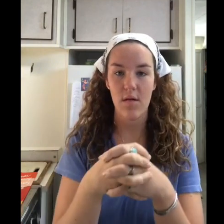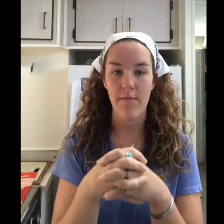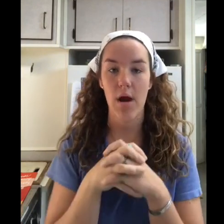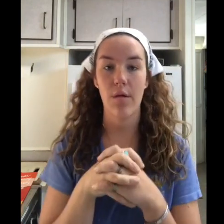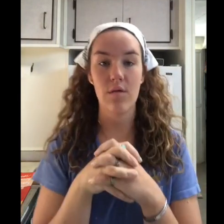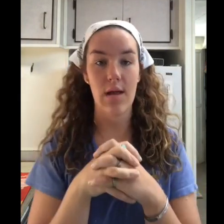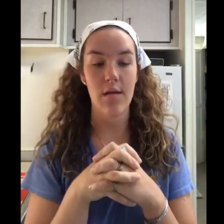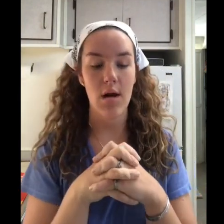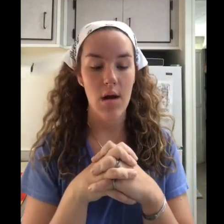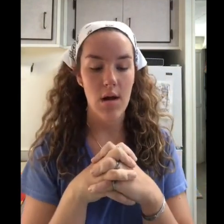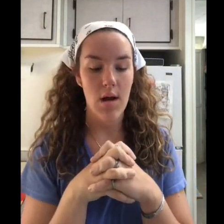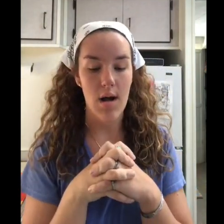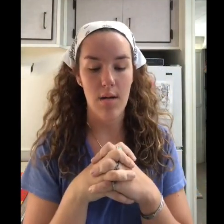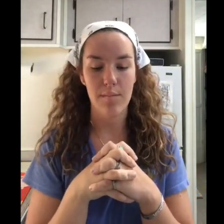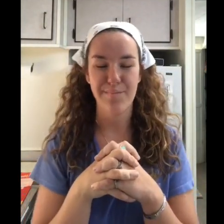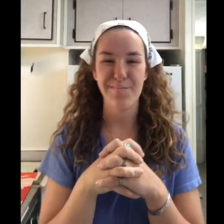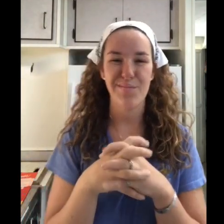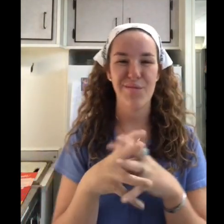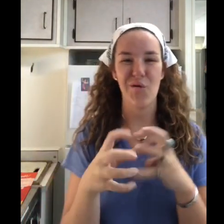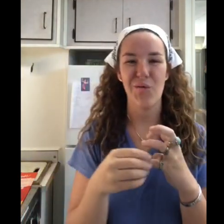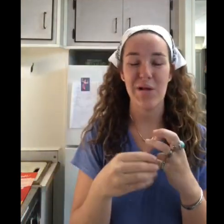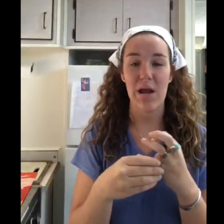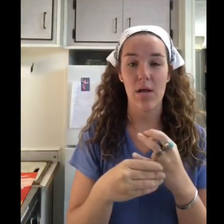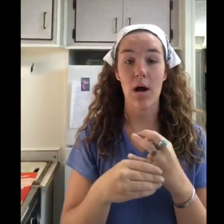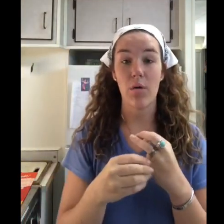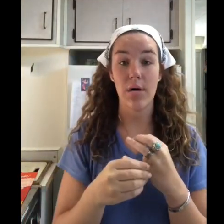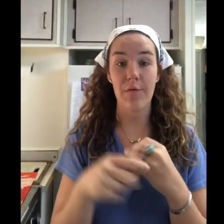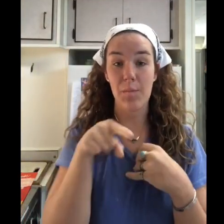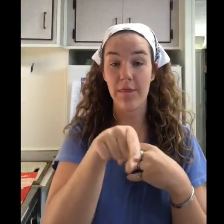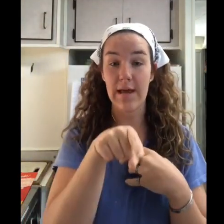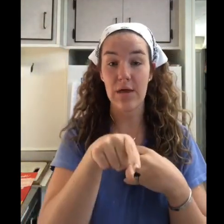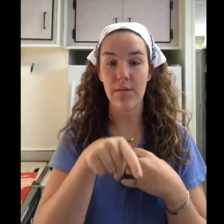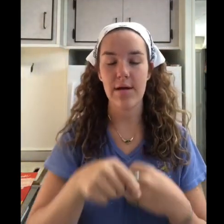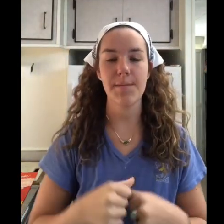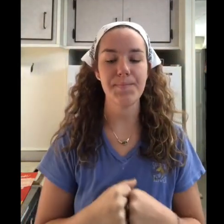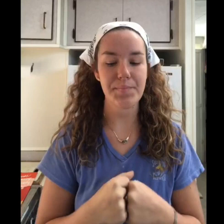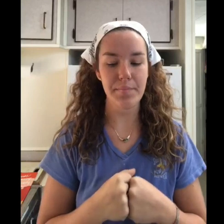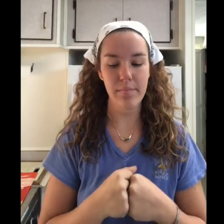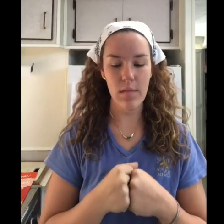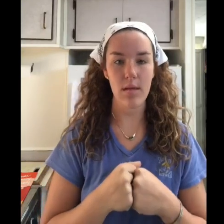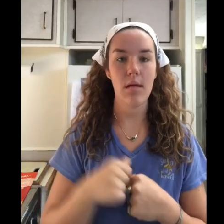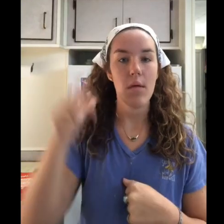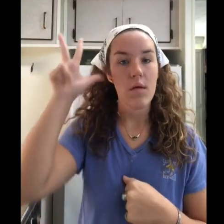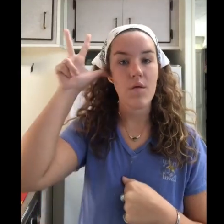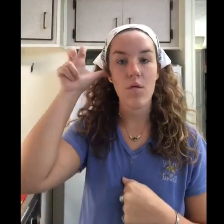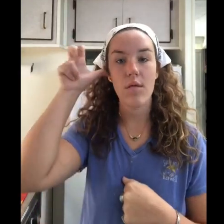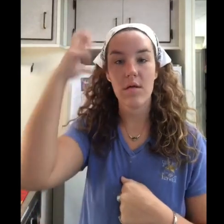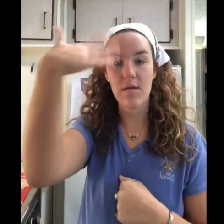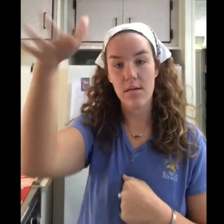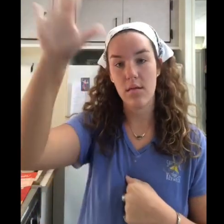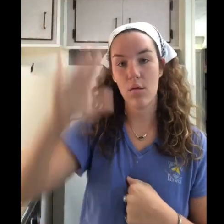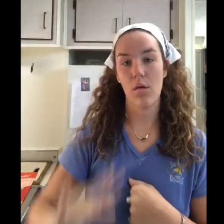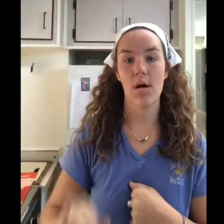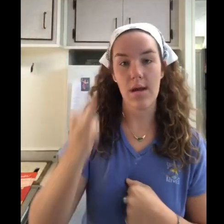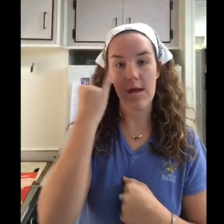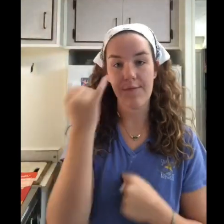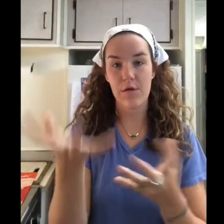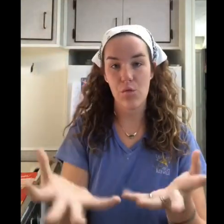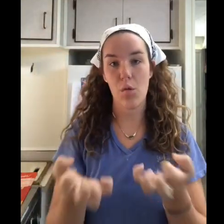very close together. So it would kind of look awkward if we put that you in there. So listen, Lord, if you want